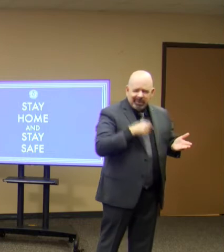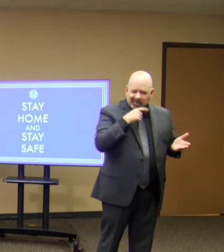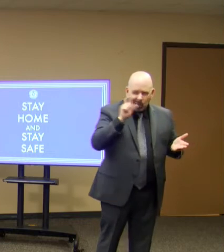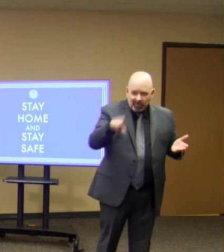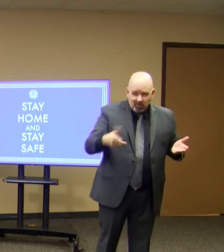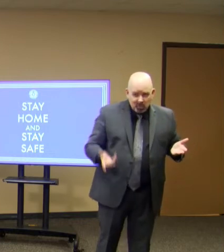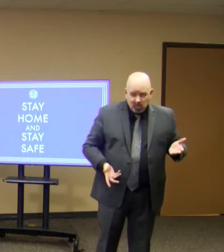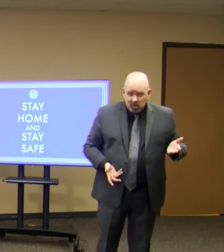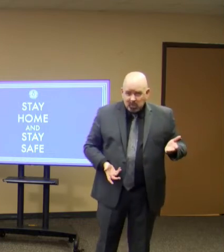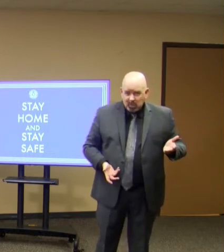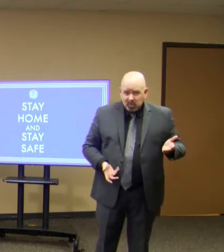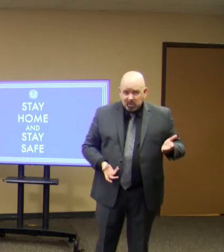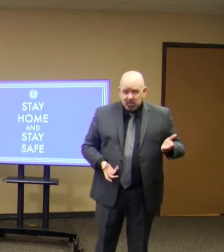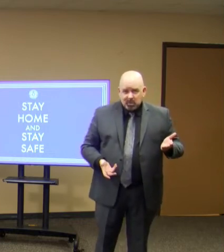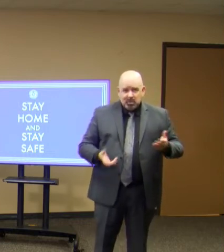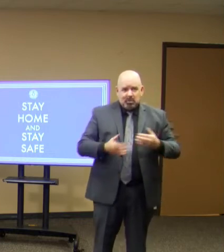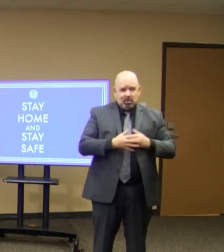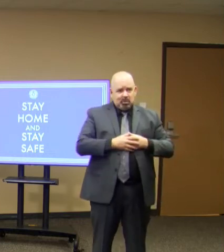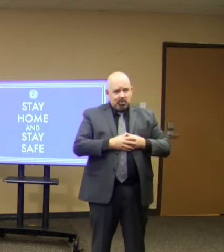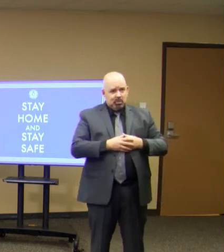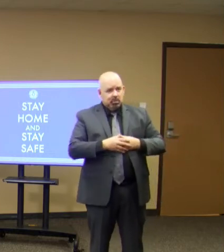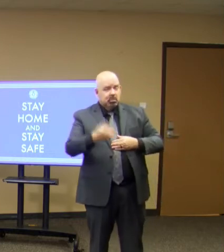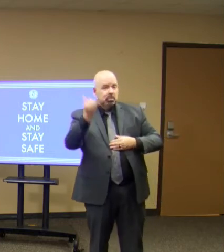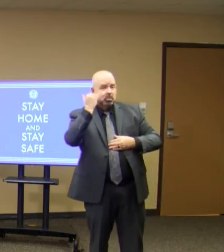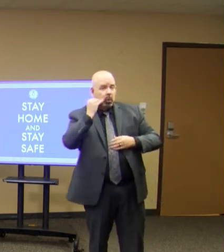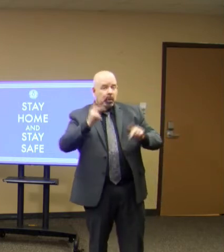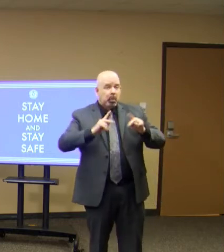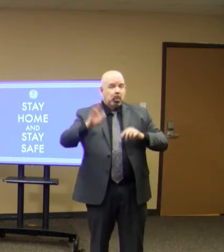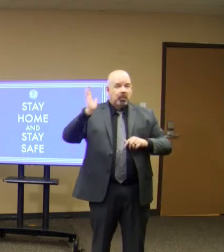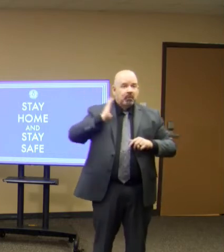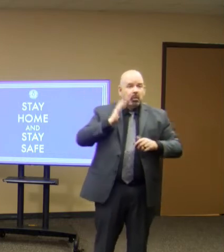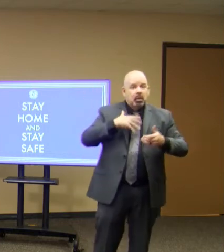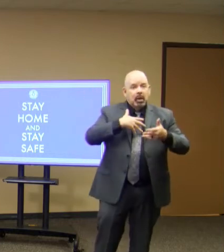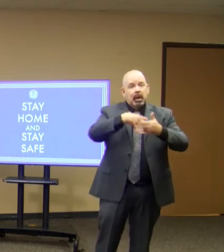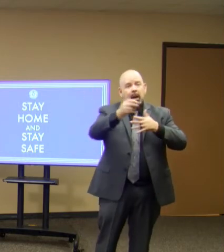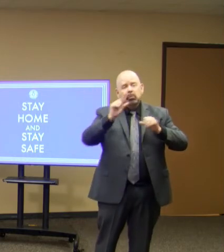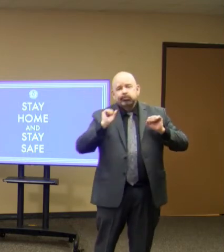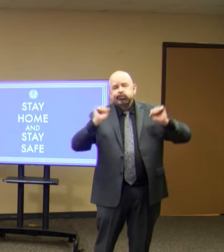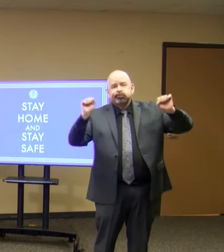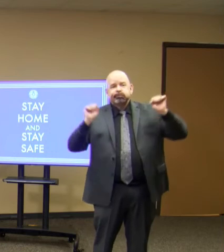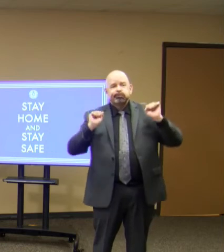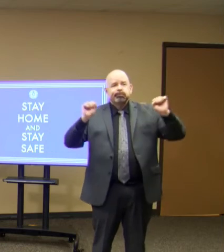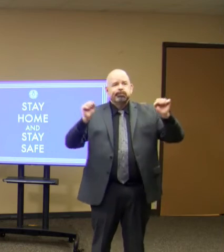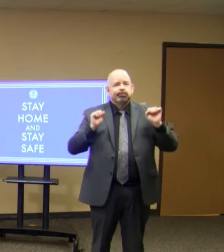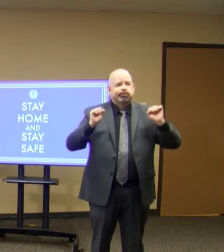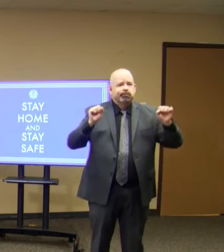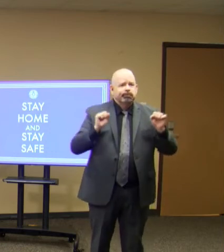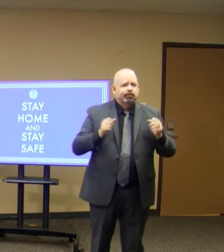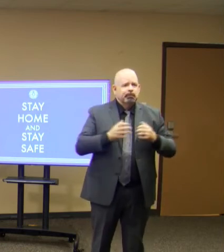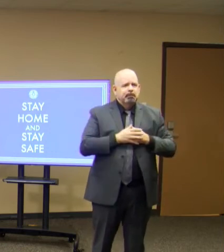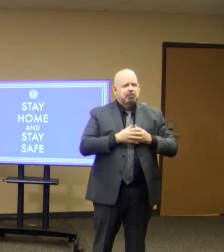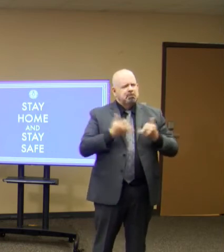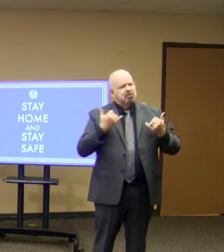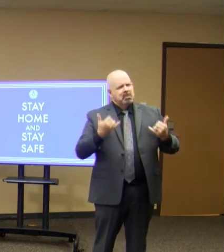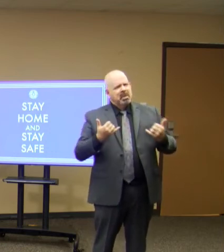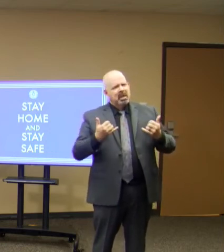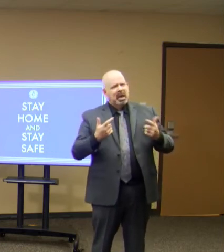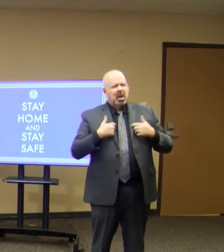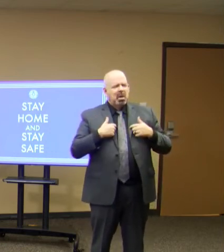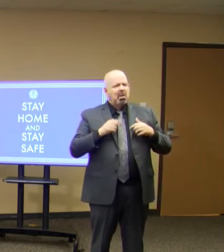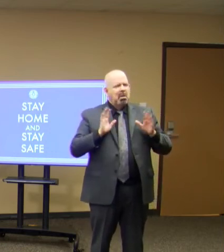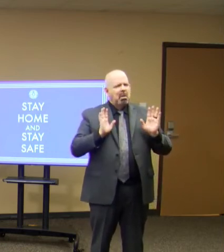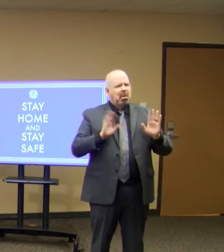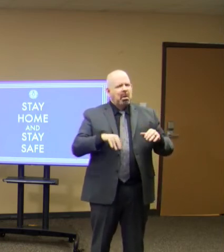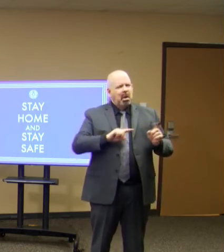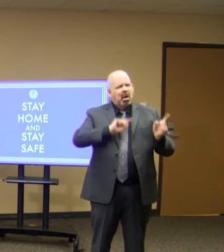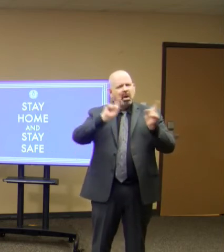exercising outside at 6 foot distance, and it's beautiful weather for that this time of year, but now you're saying, well, I think I want to go back to my class